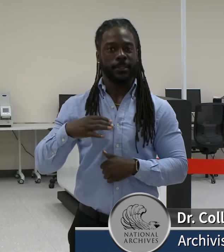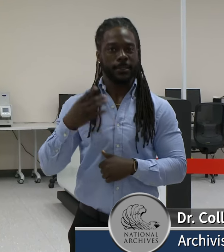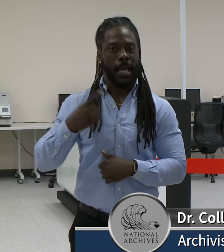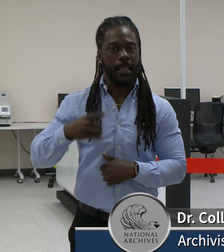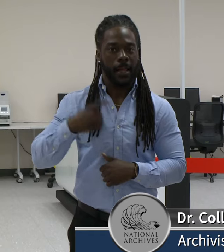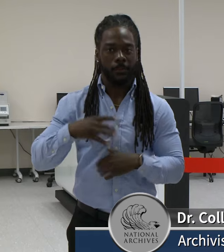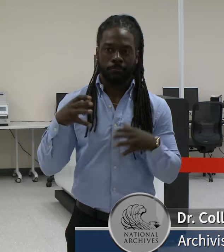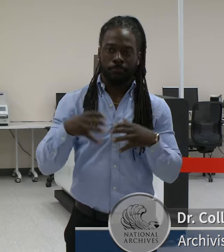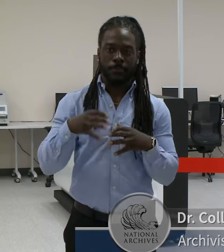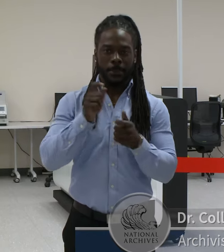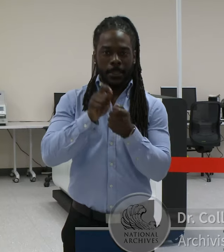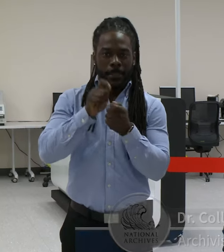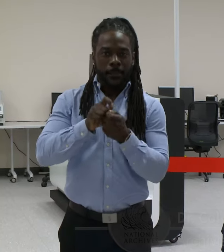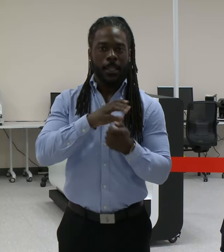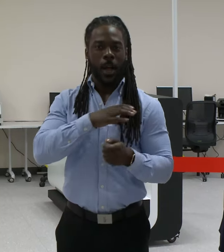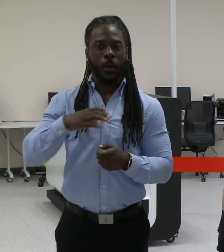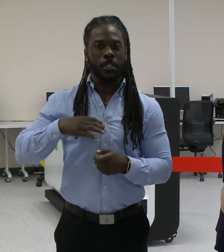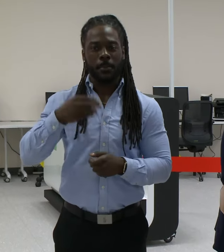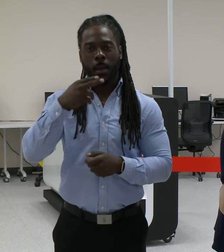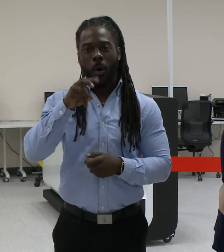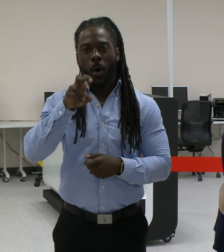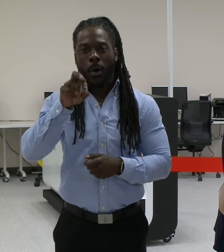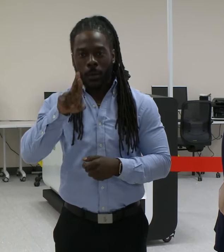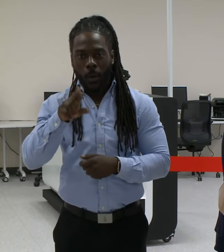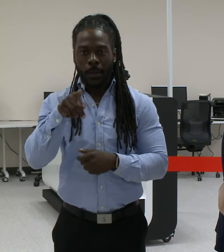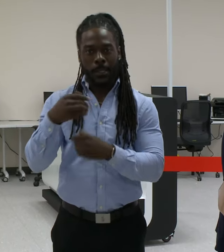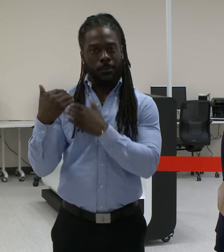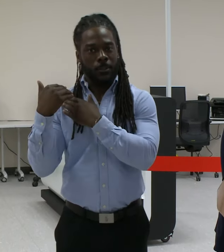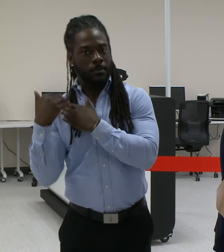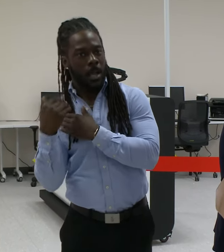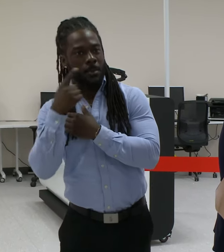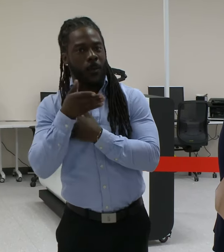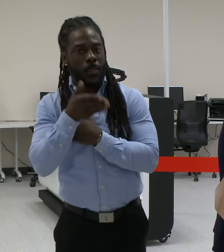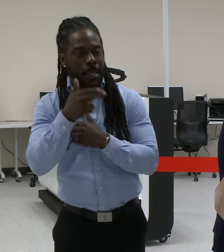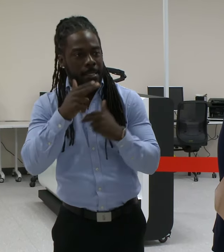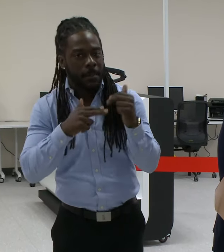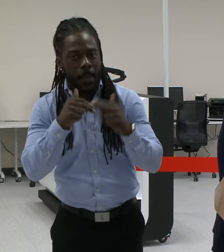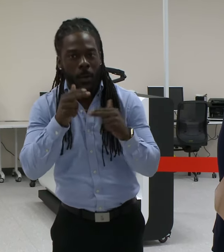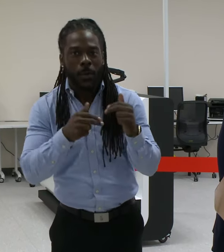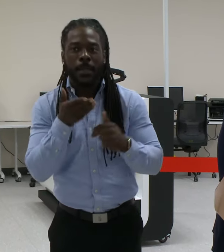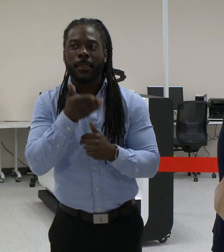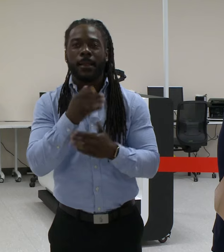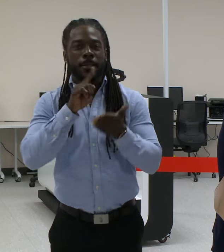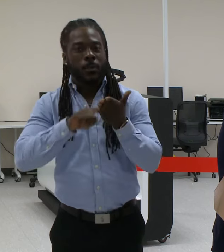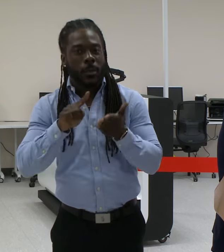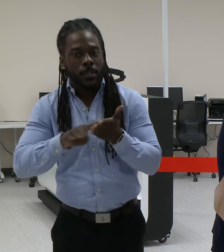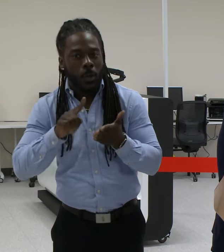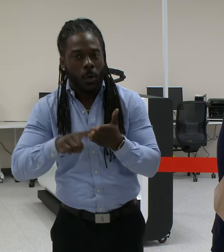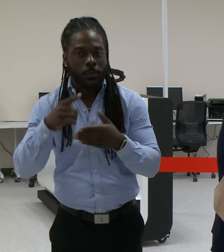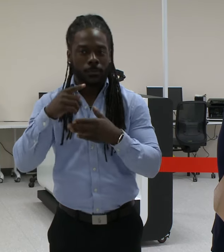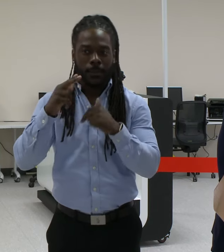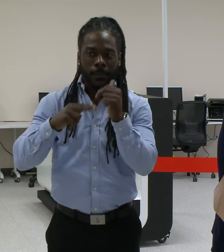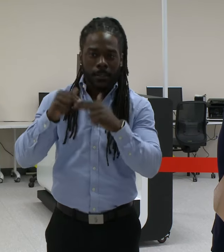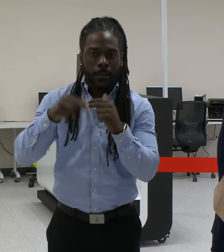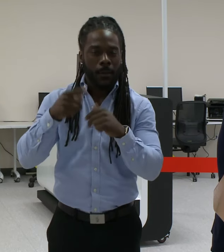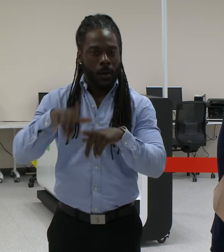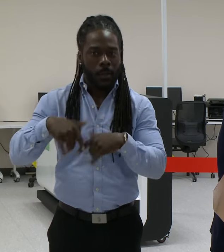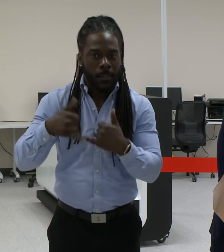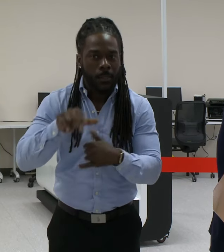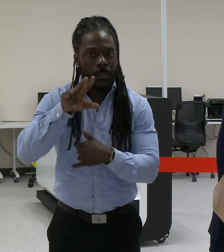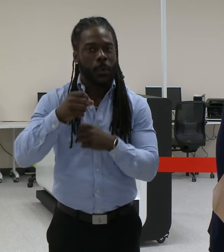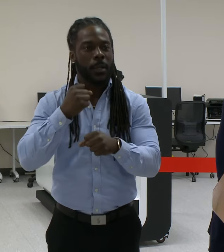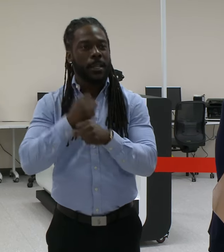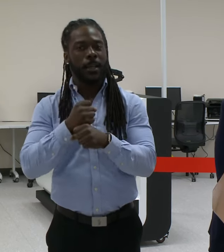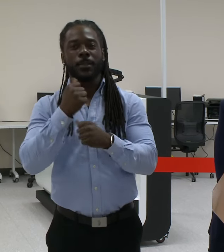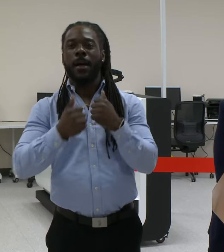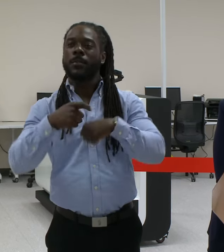particularly Congressman Hoyer, who is responsible for this building, for these research facilities for the past 30 years. Every time